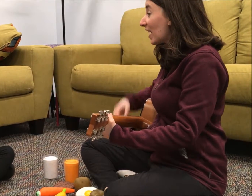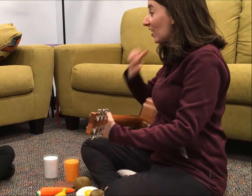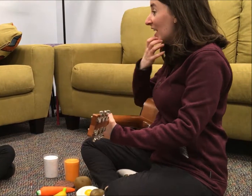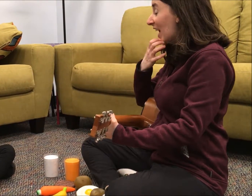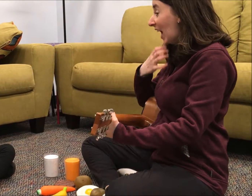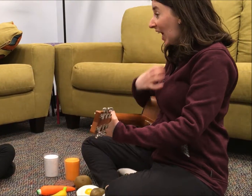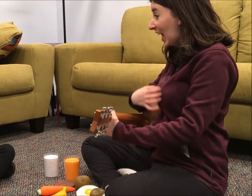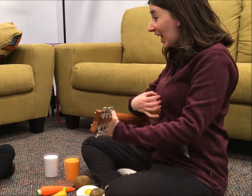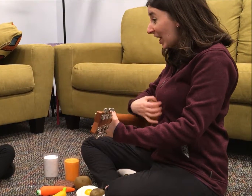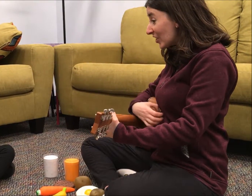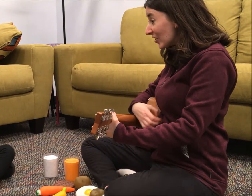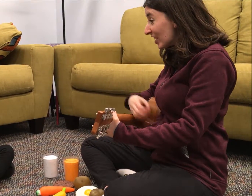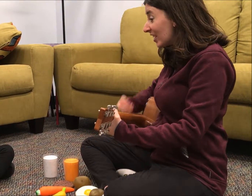very hungry.